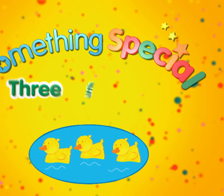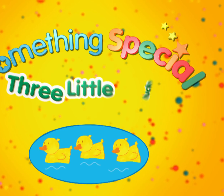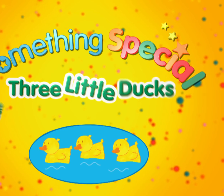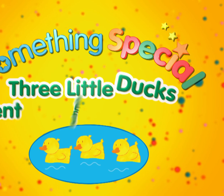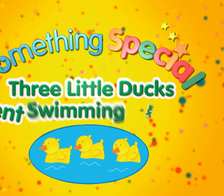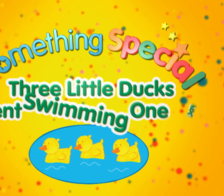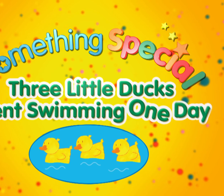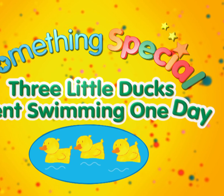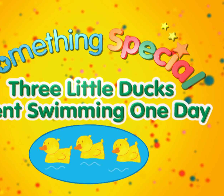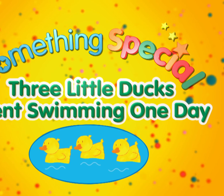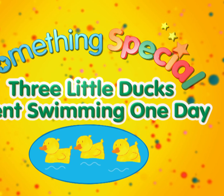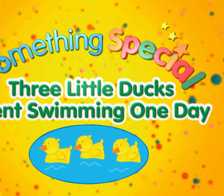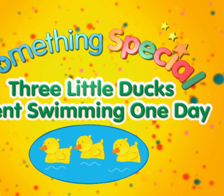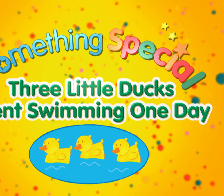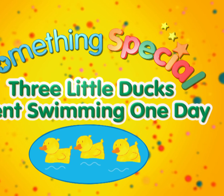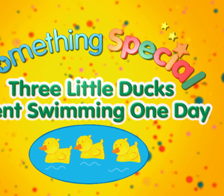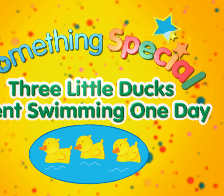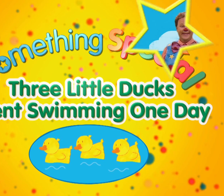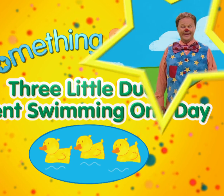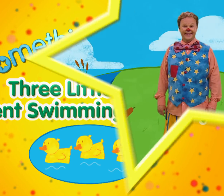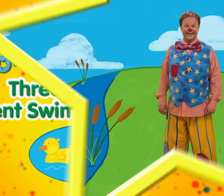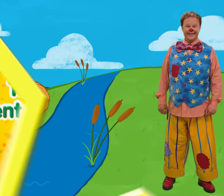Three little ducks went swimming one day.